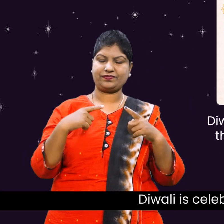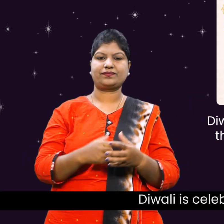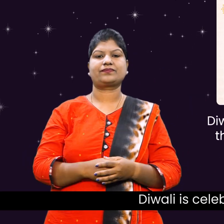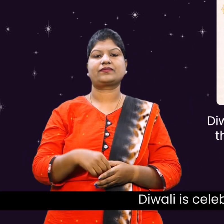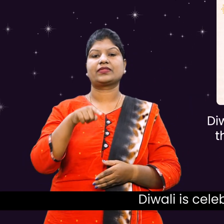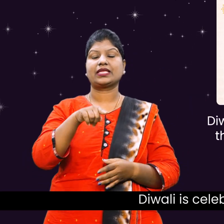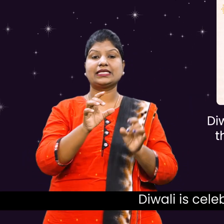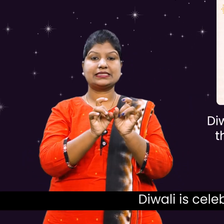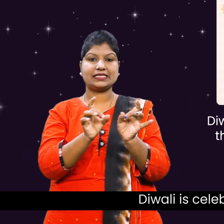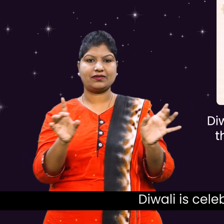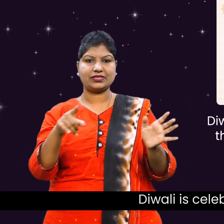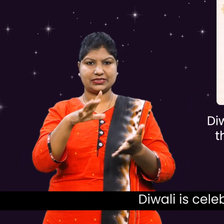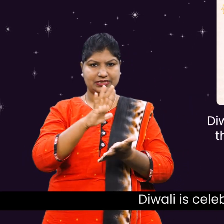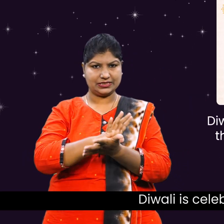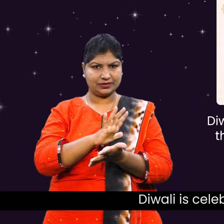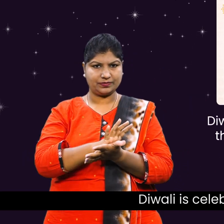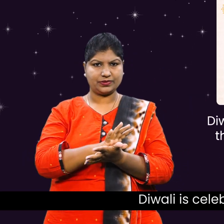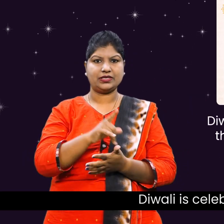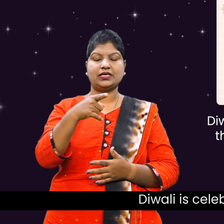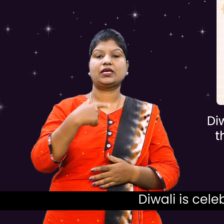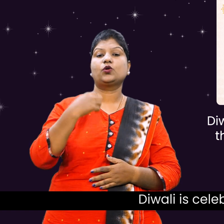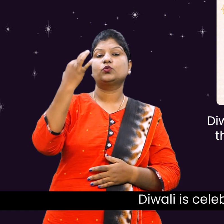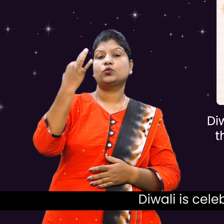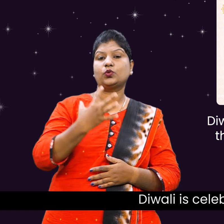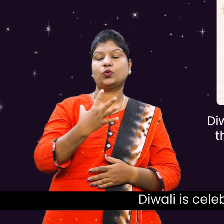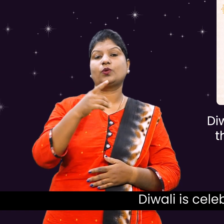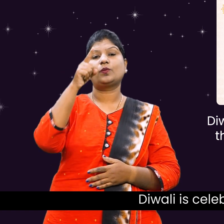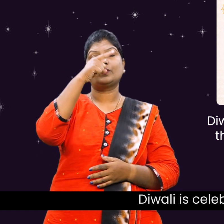Diwali is celebrated on the new moon day.